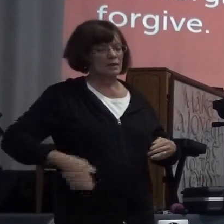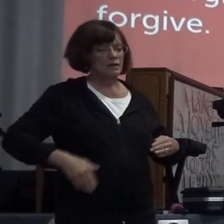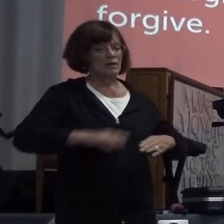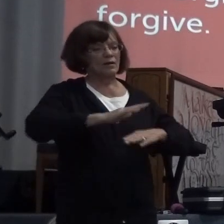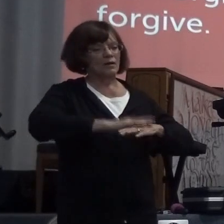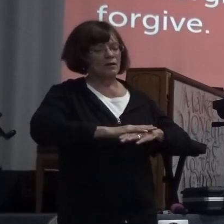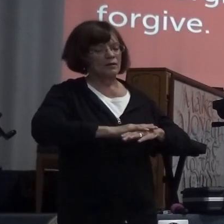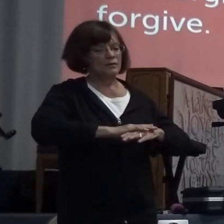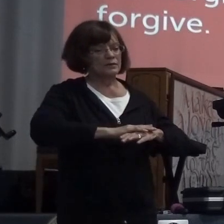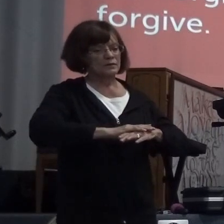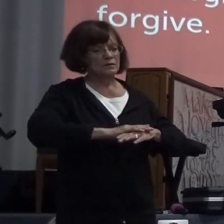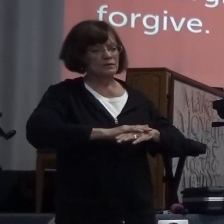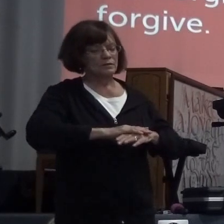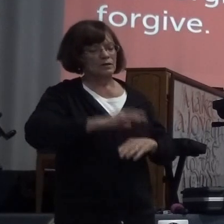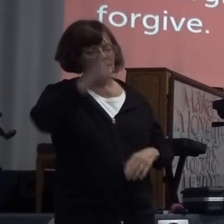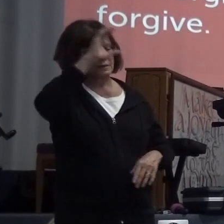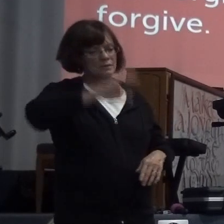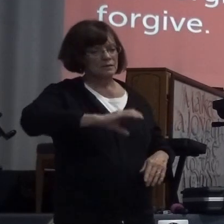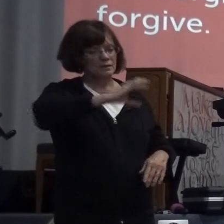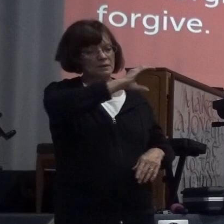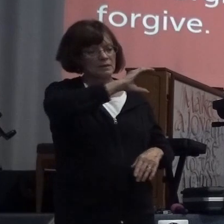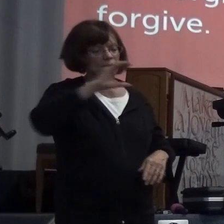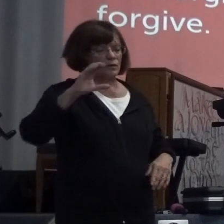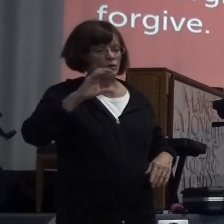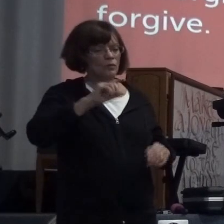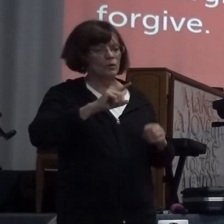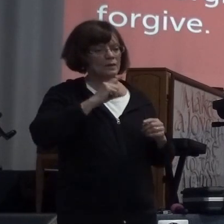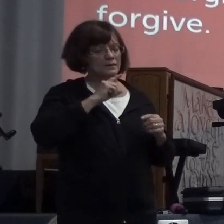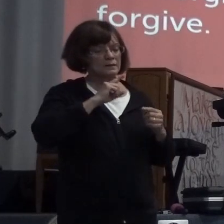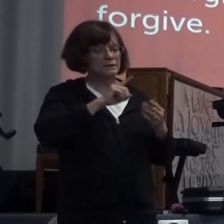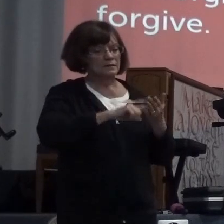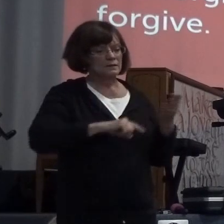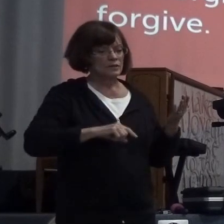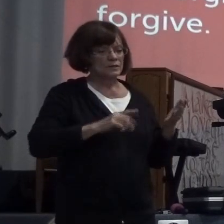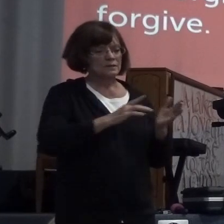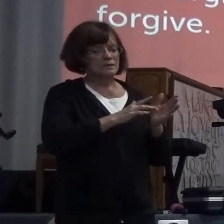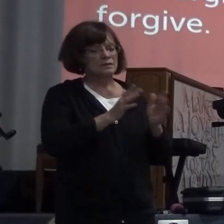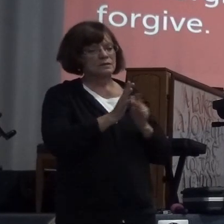not even scratching the surface what he went through for us.